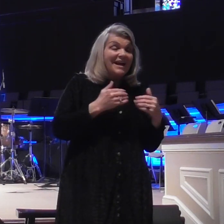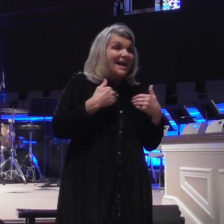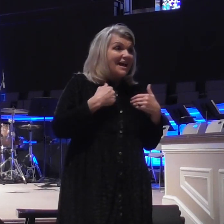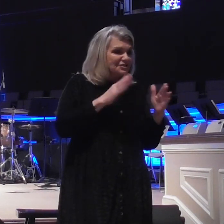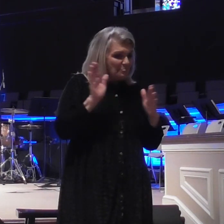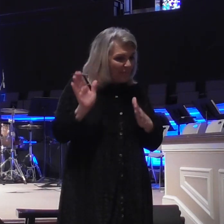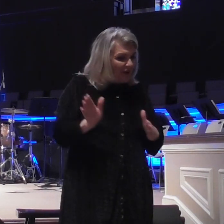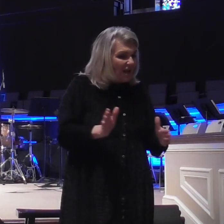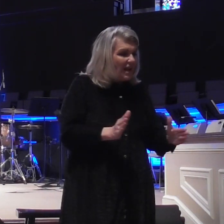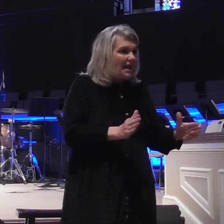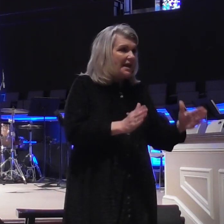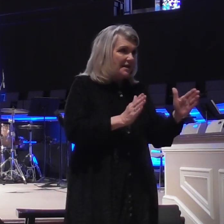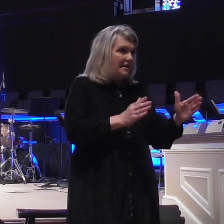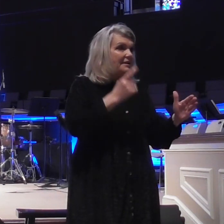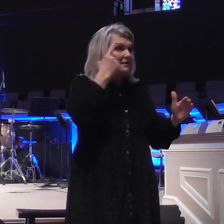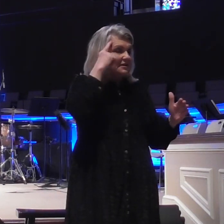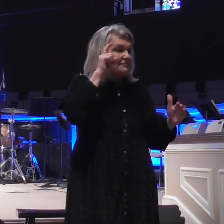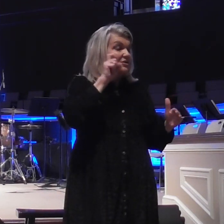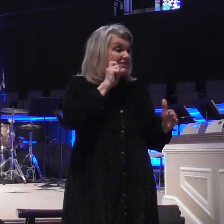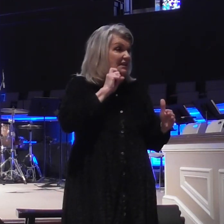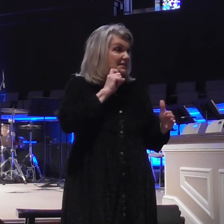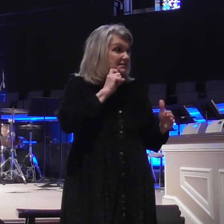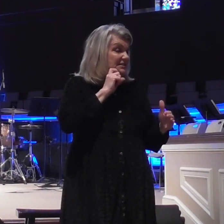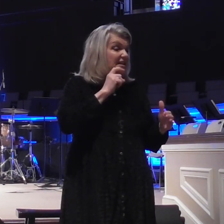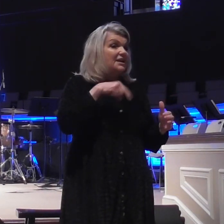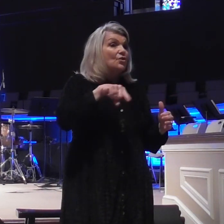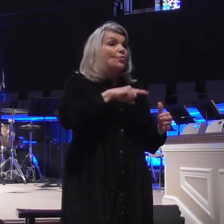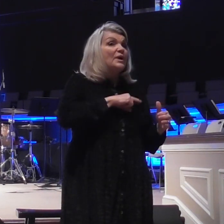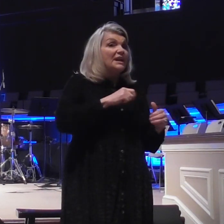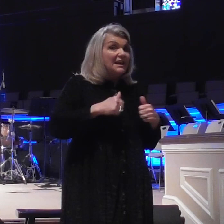And when we live within it, it's a plan for blessing.